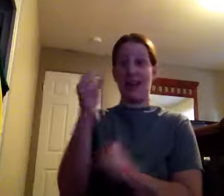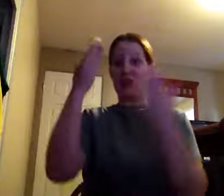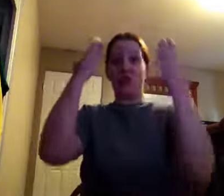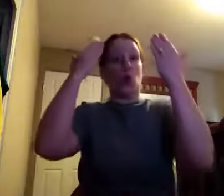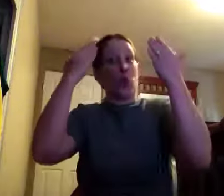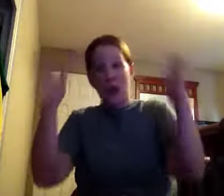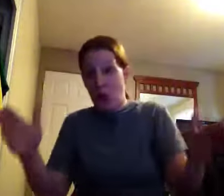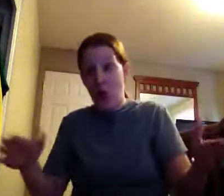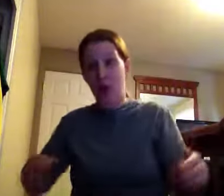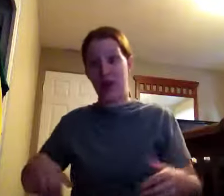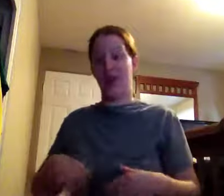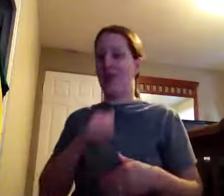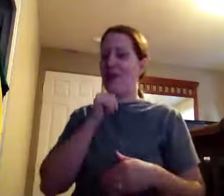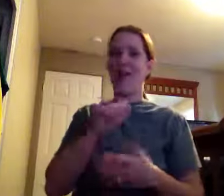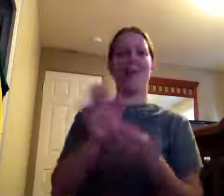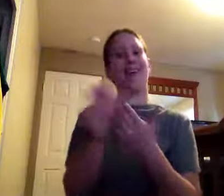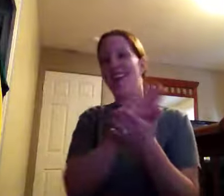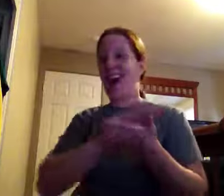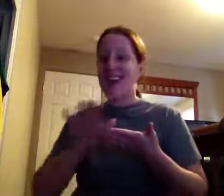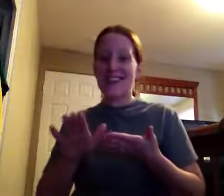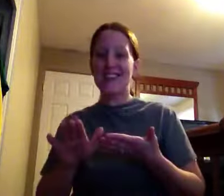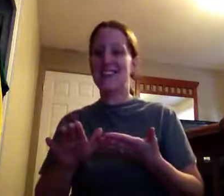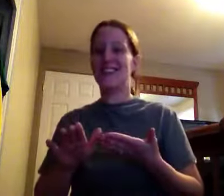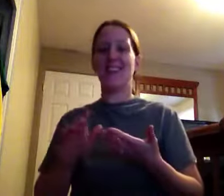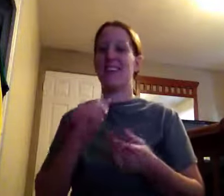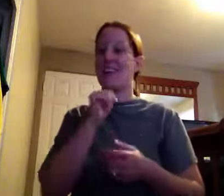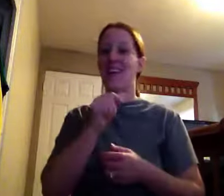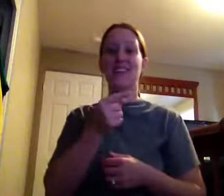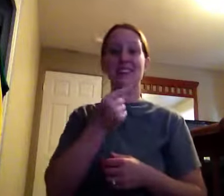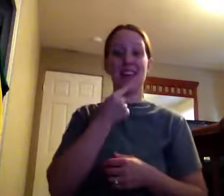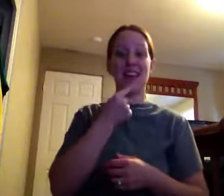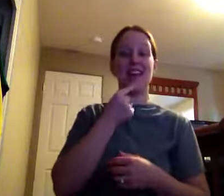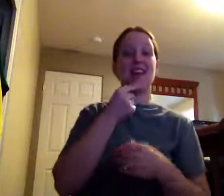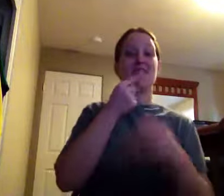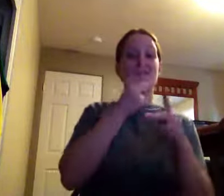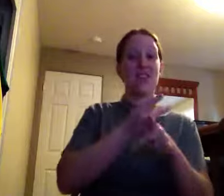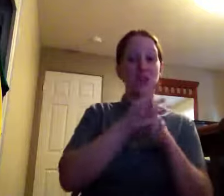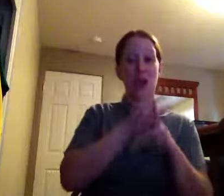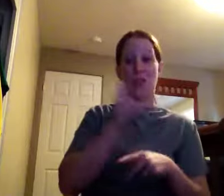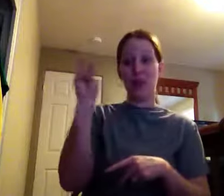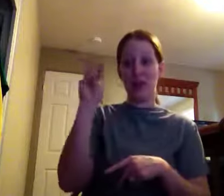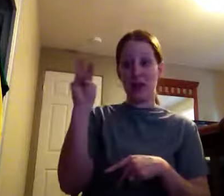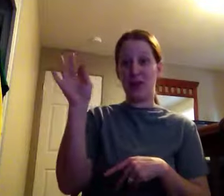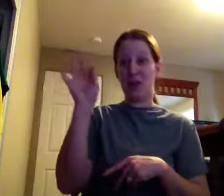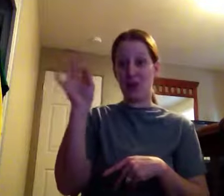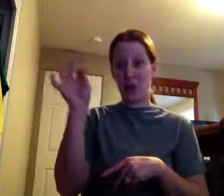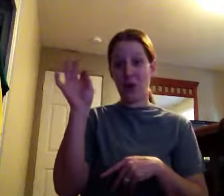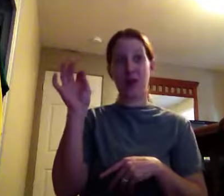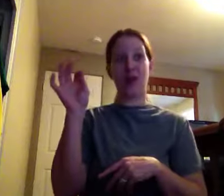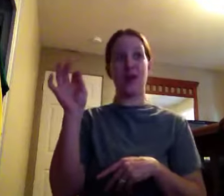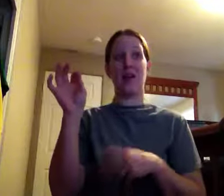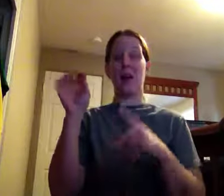don't say, find the molecular formula, but they do give you this information. What's this information tell you to